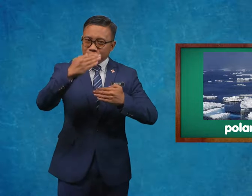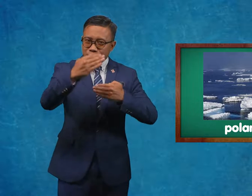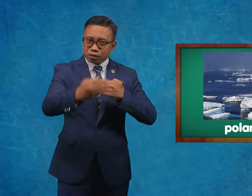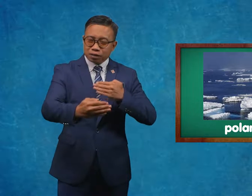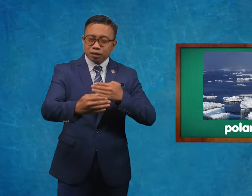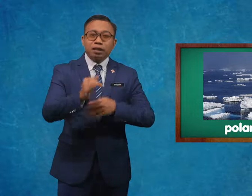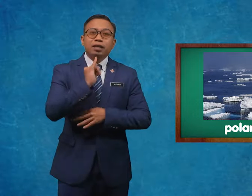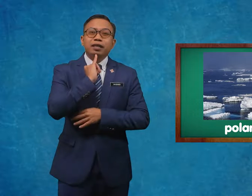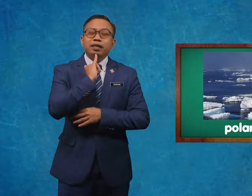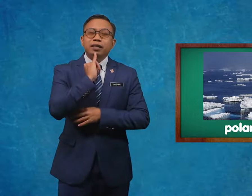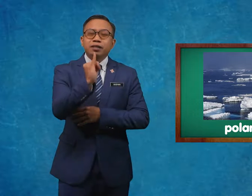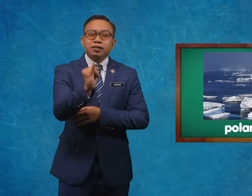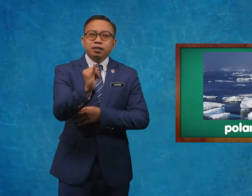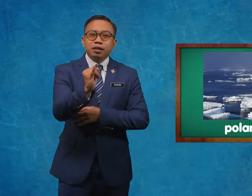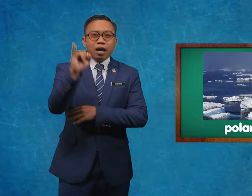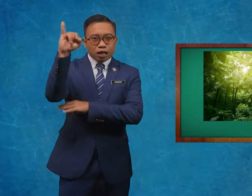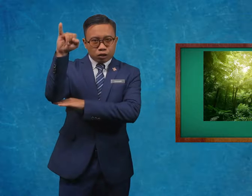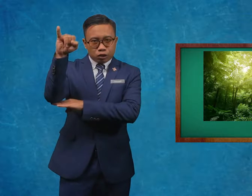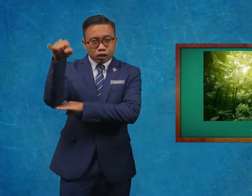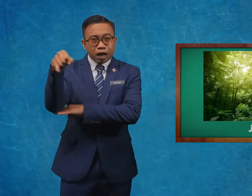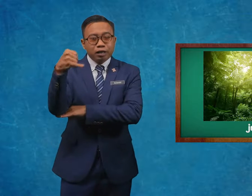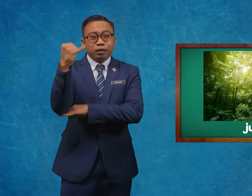Next is jungle.